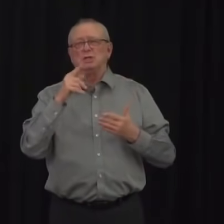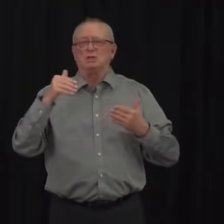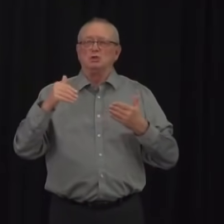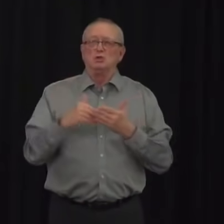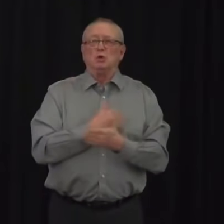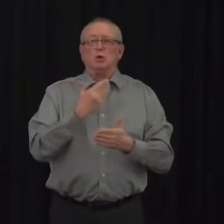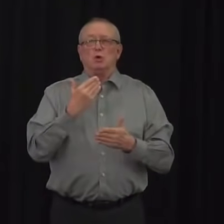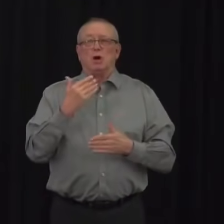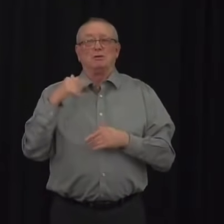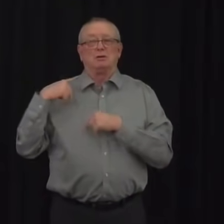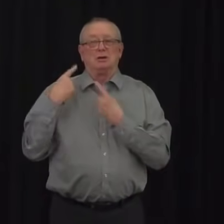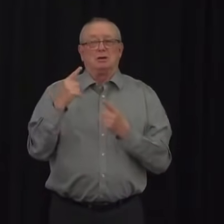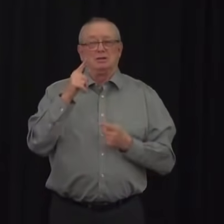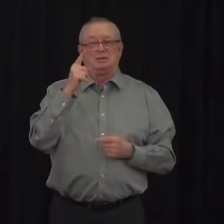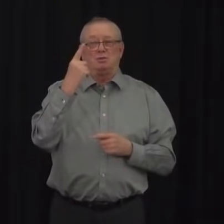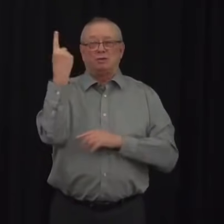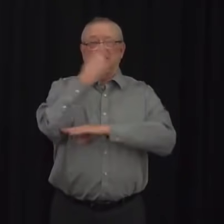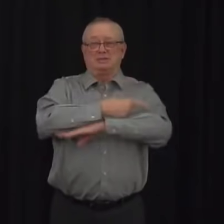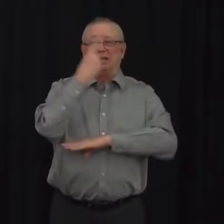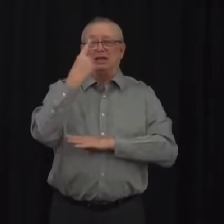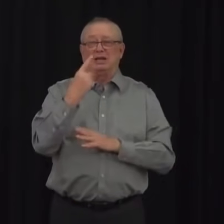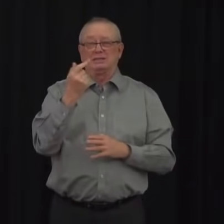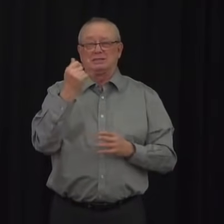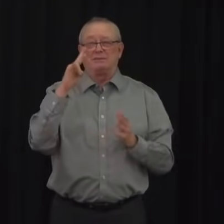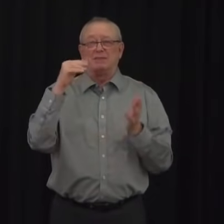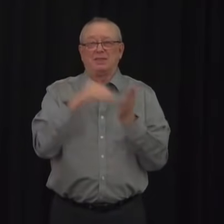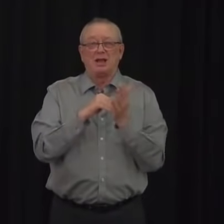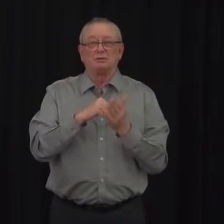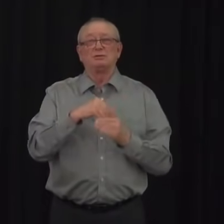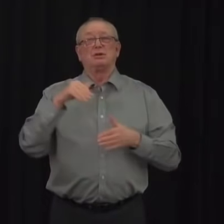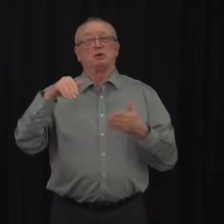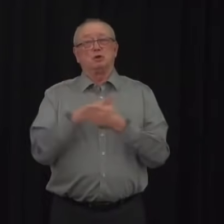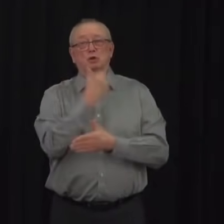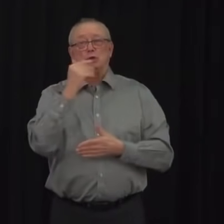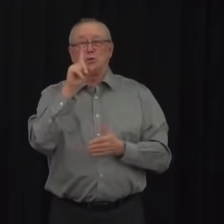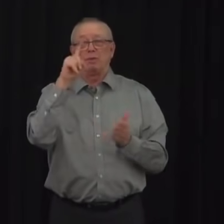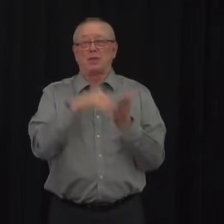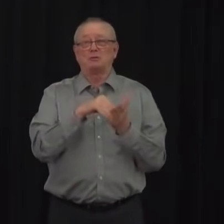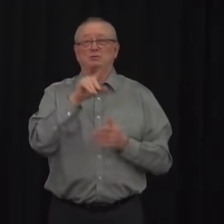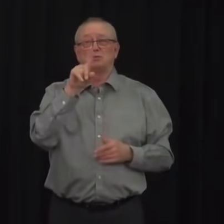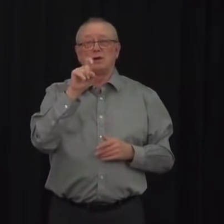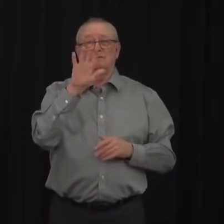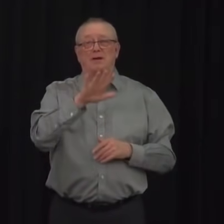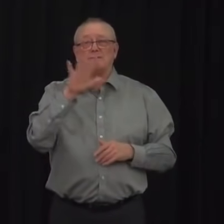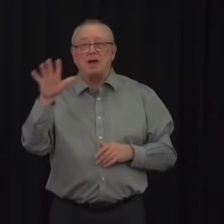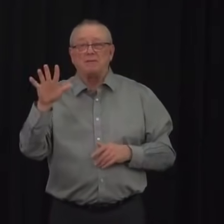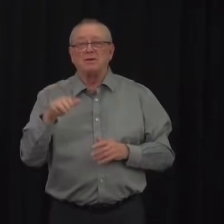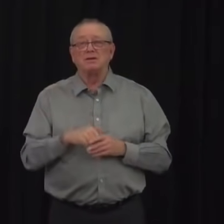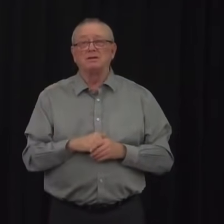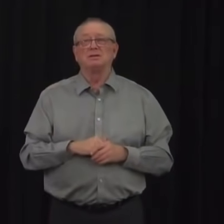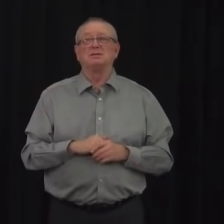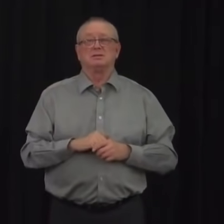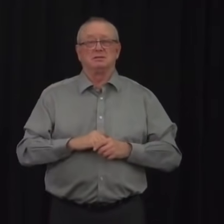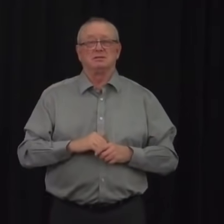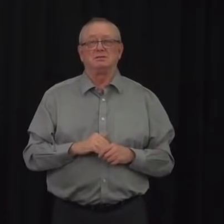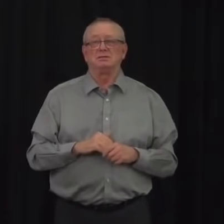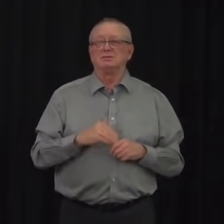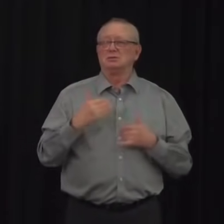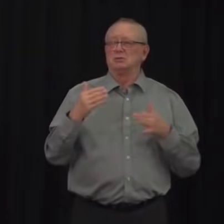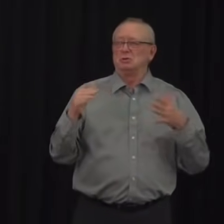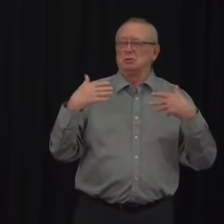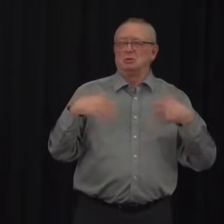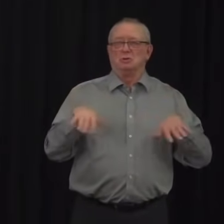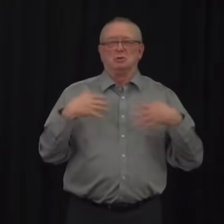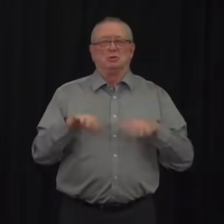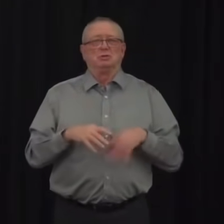1,155 new cases of COVID-19 and have completed over 17,000 tests. This means our provincial